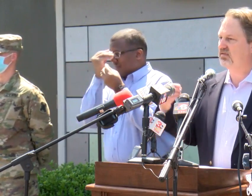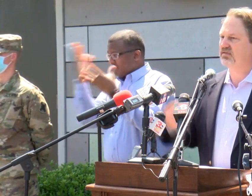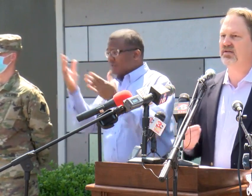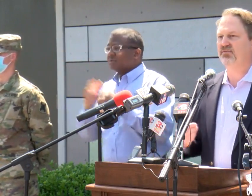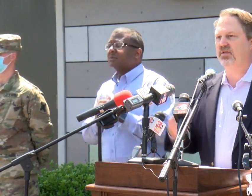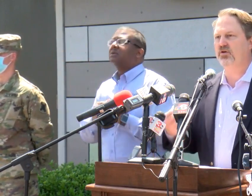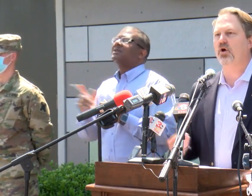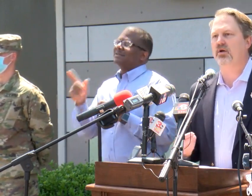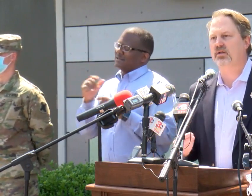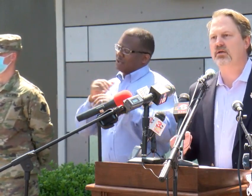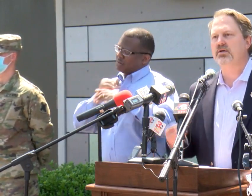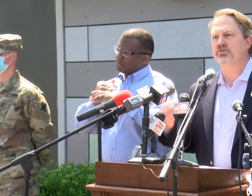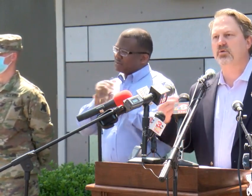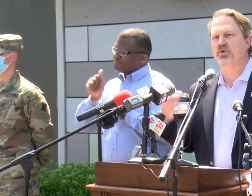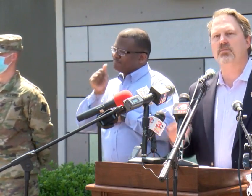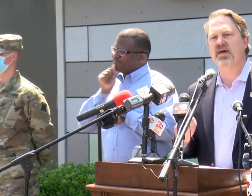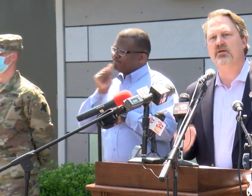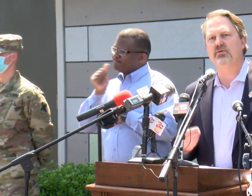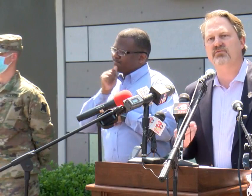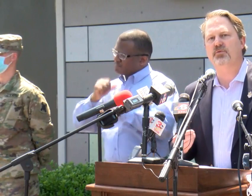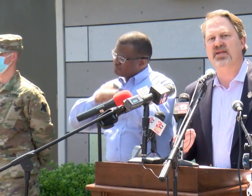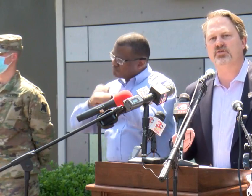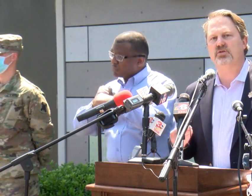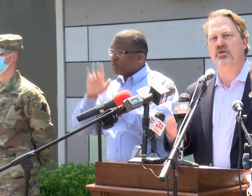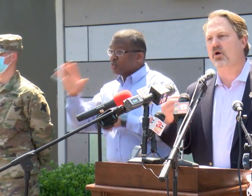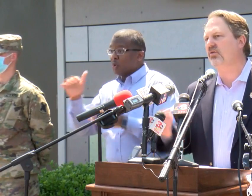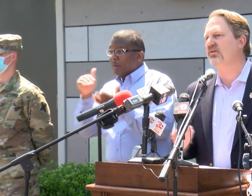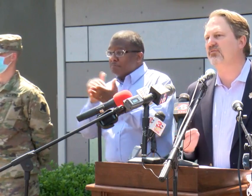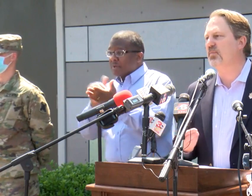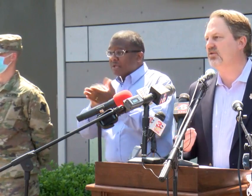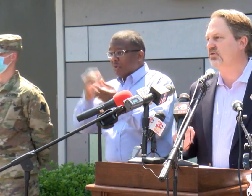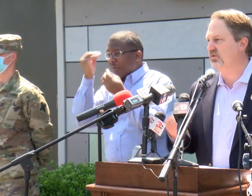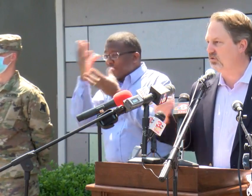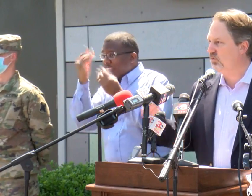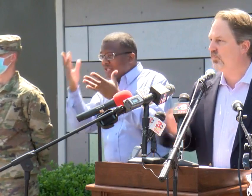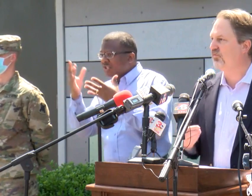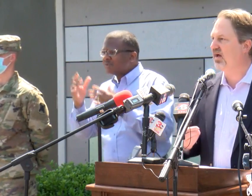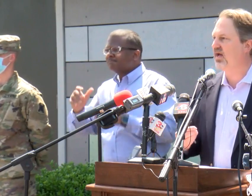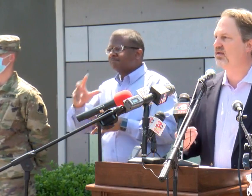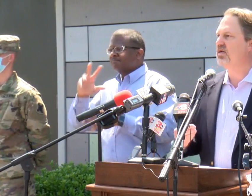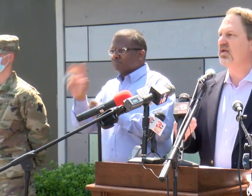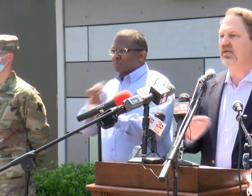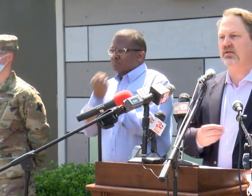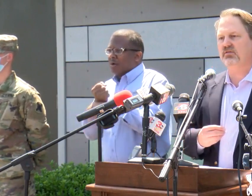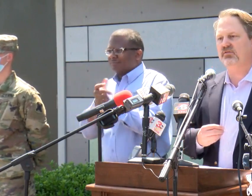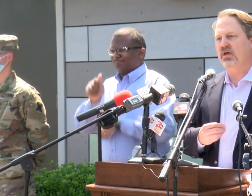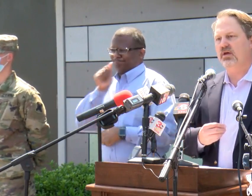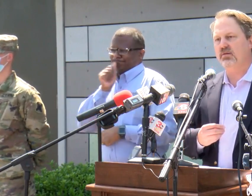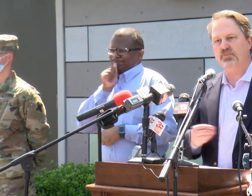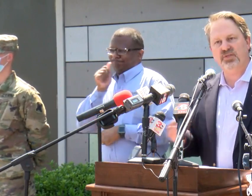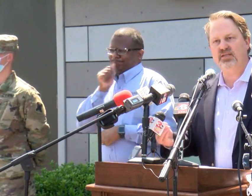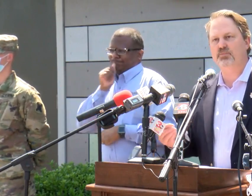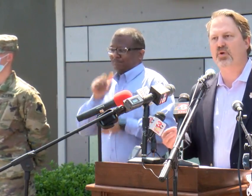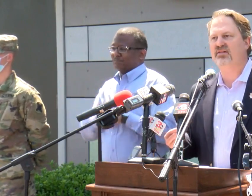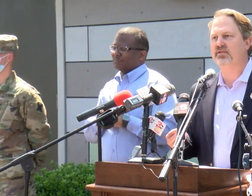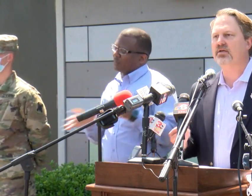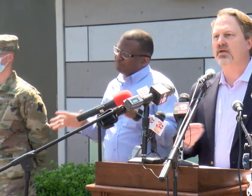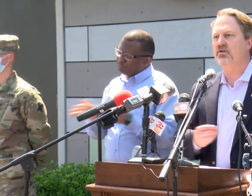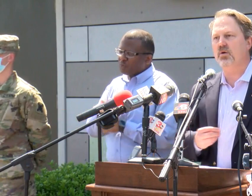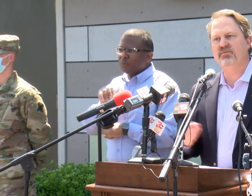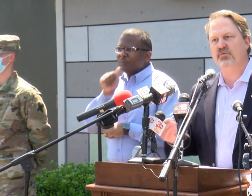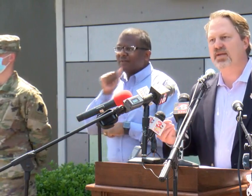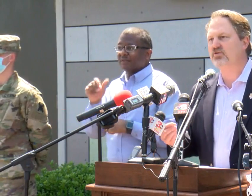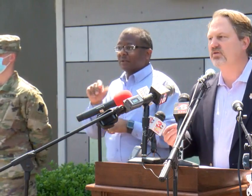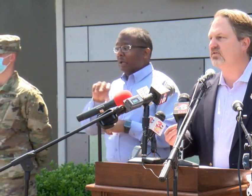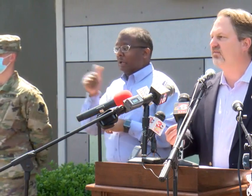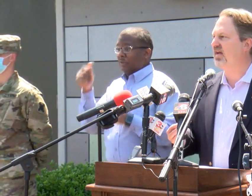closely and safely guarded. So your medical information, all the information that you will provide, is completely private.